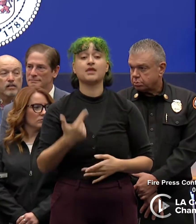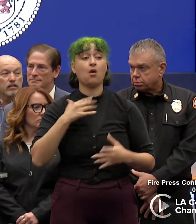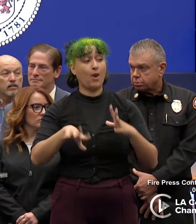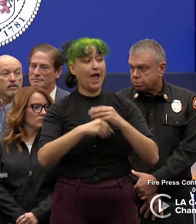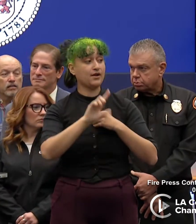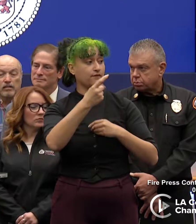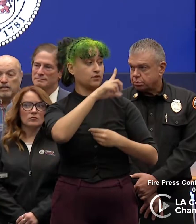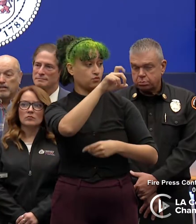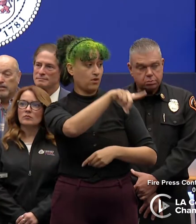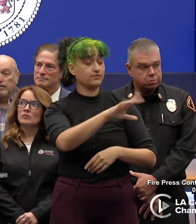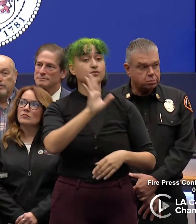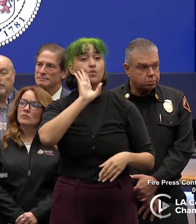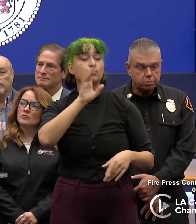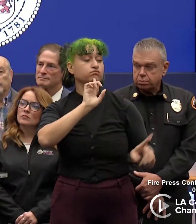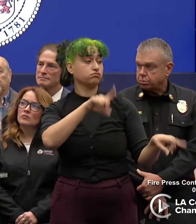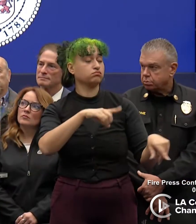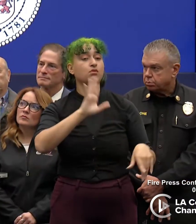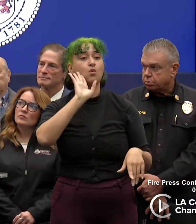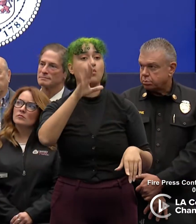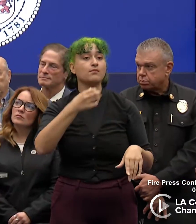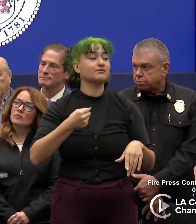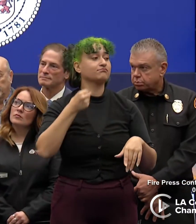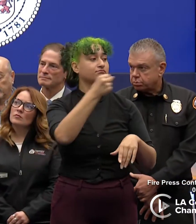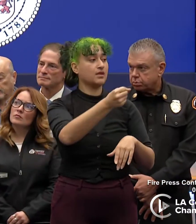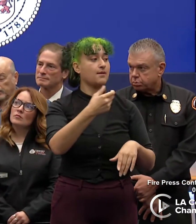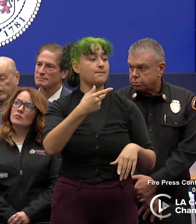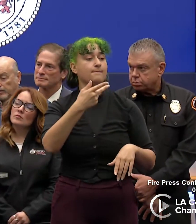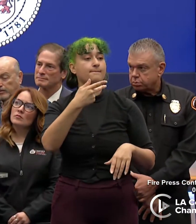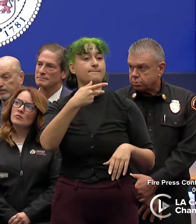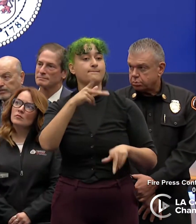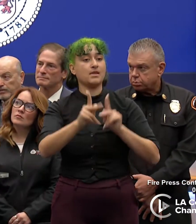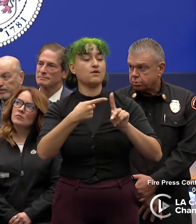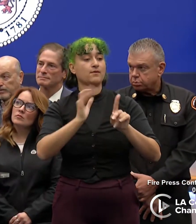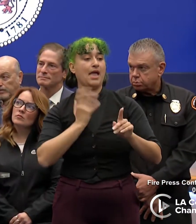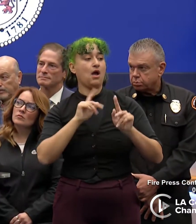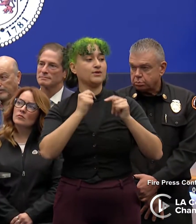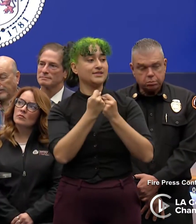add to that. We will be sending personnel from our teams to the shelters to see how many are